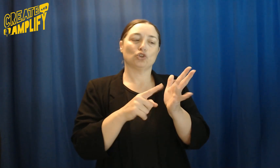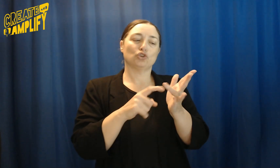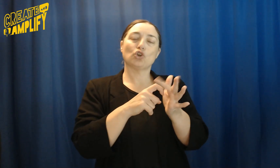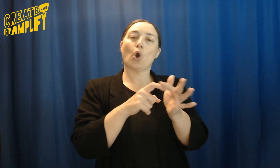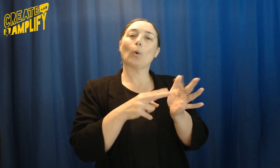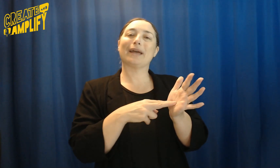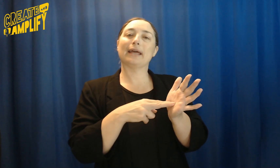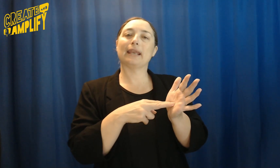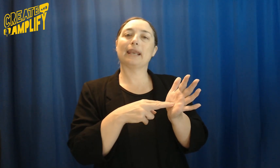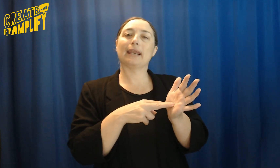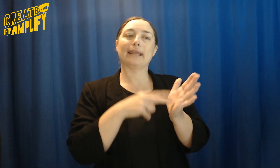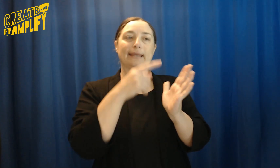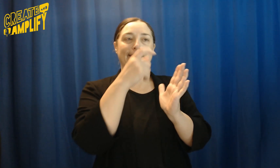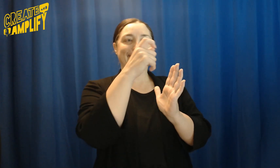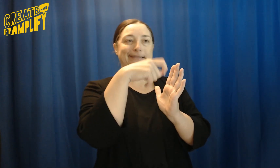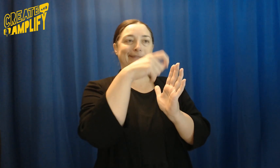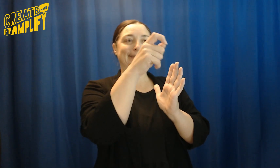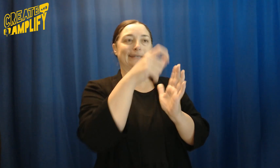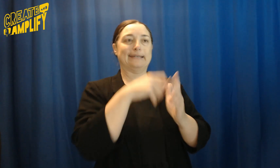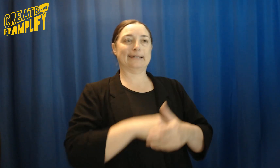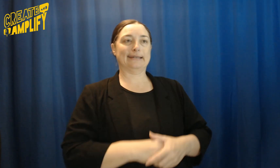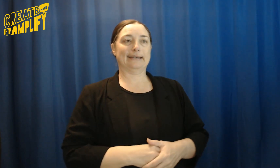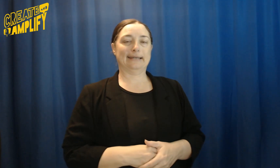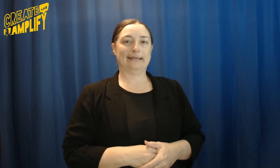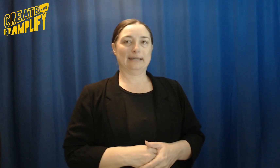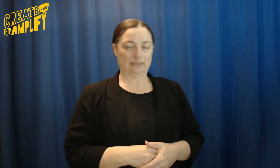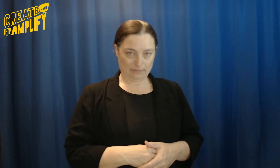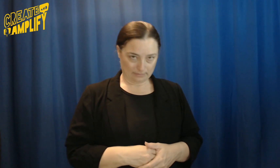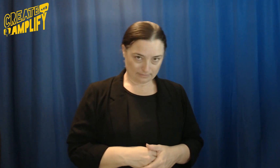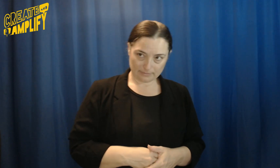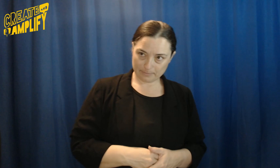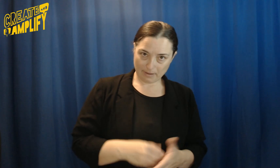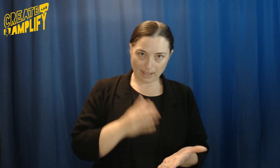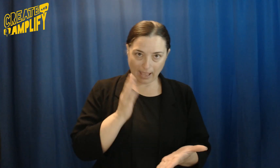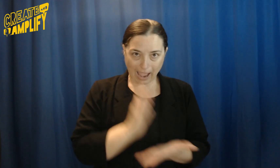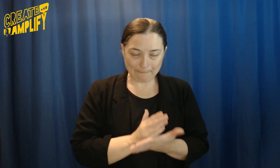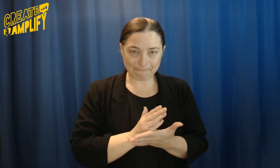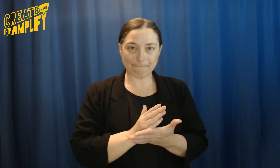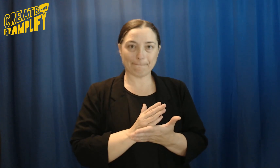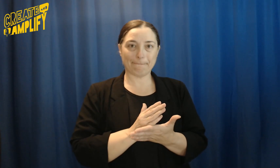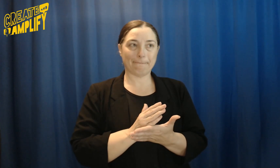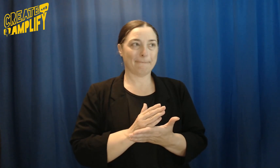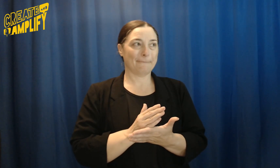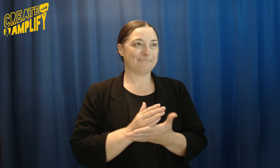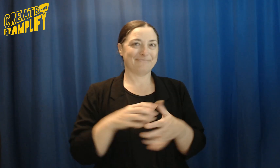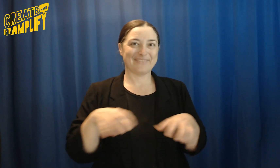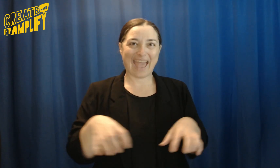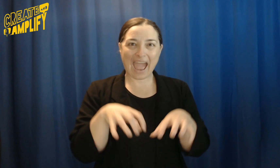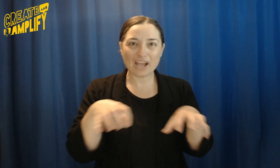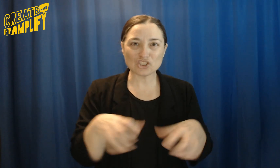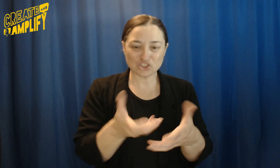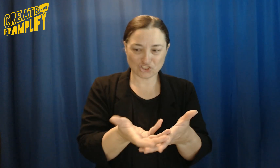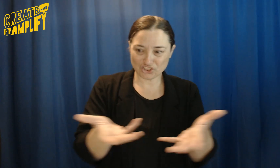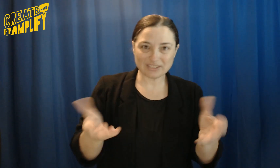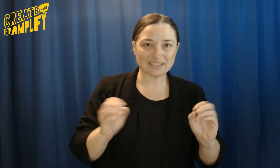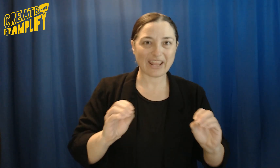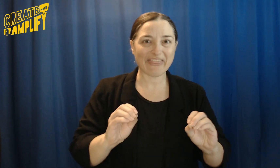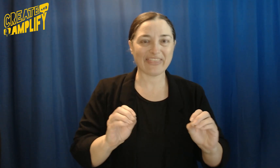flow through the entire organisation. It should be as important as everyone's leave entitlements and